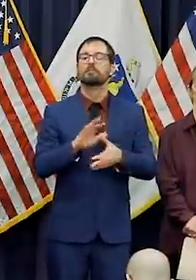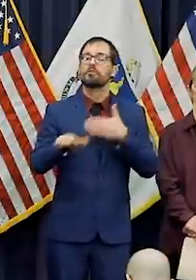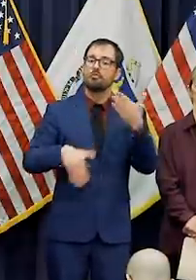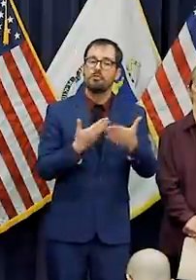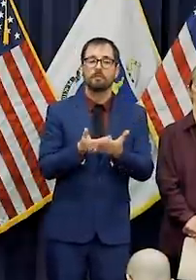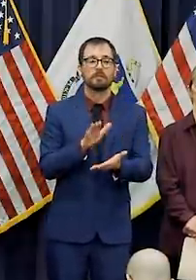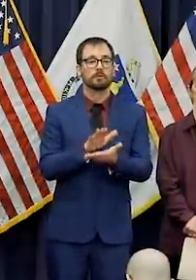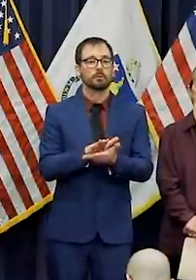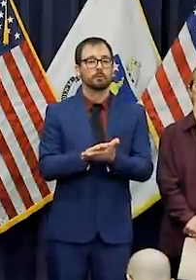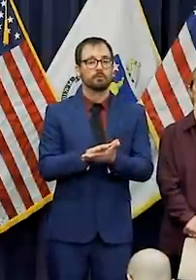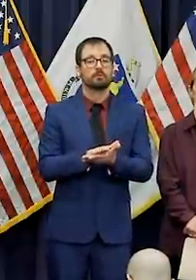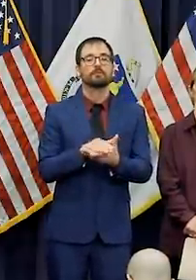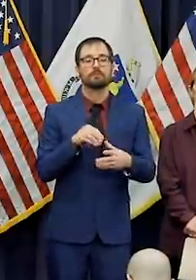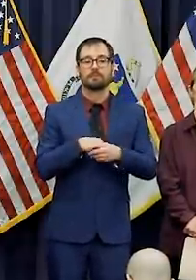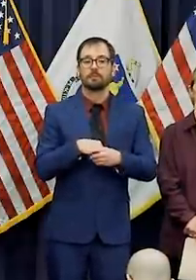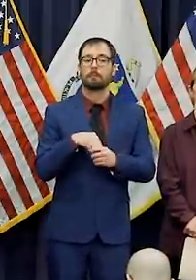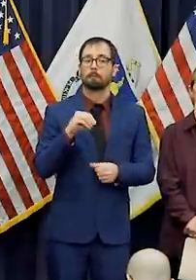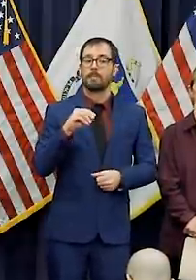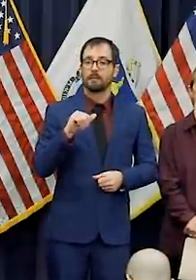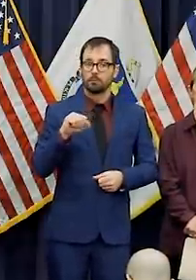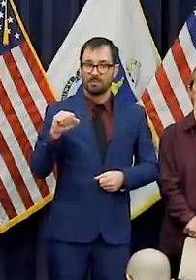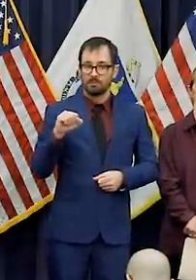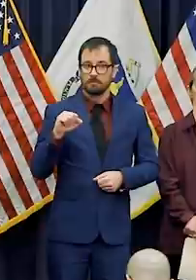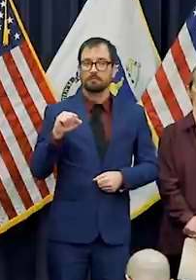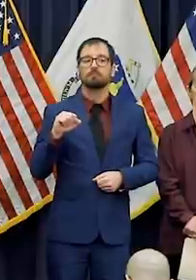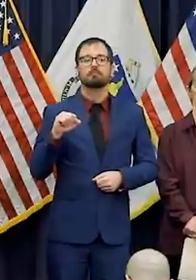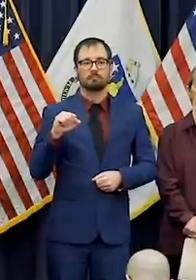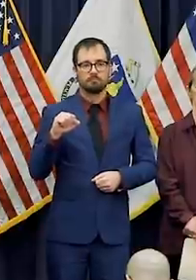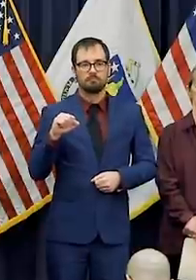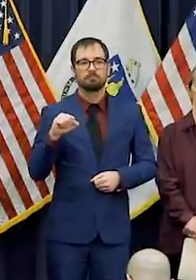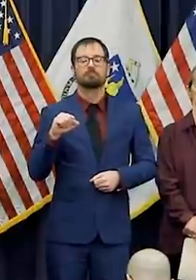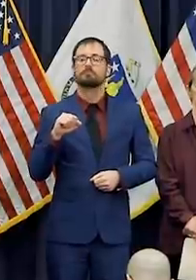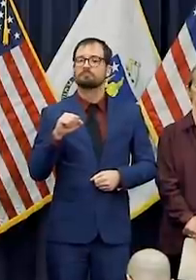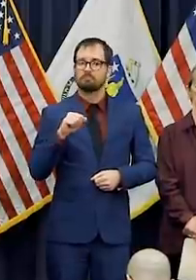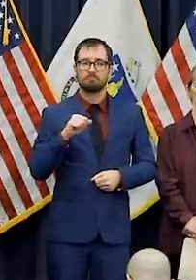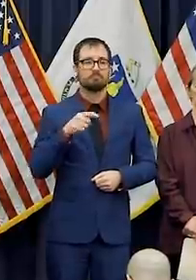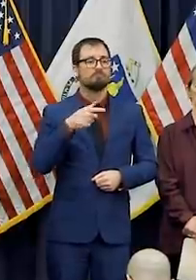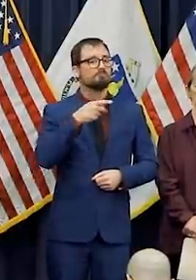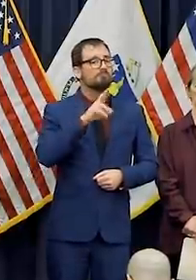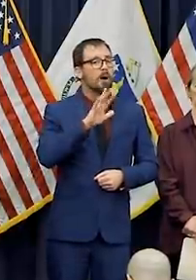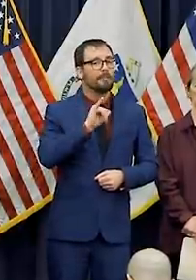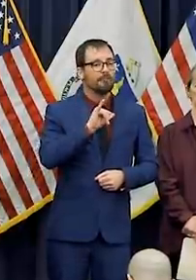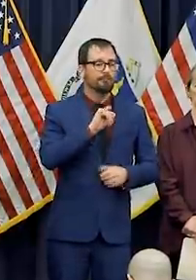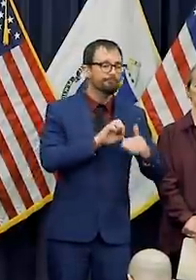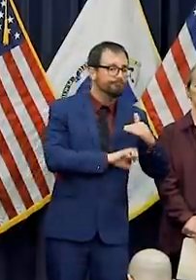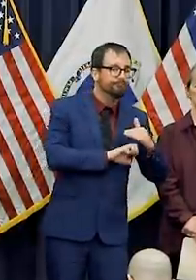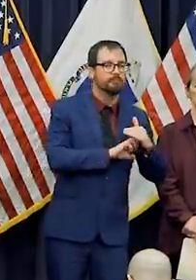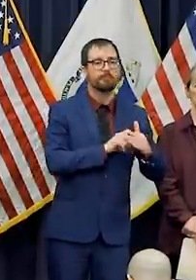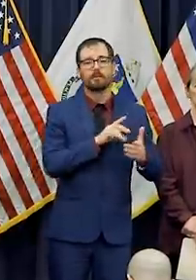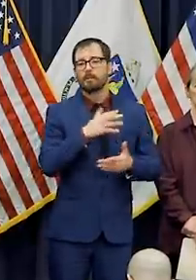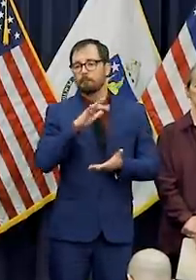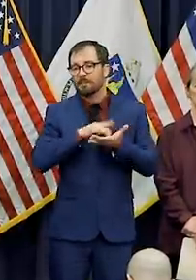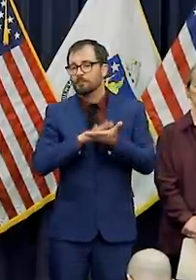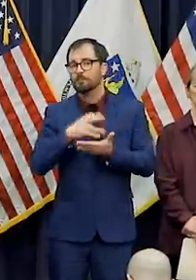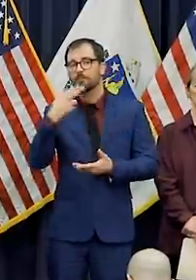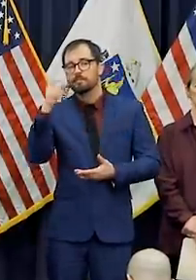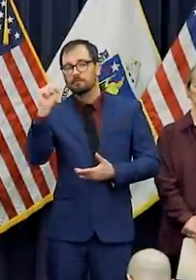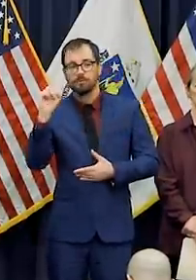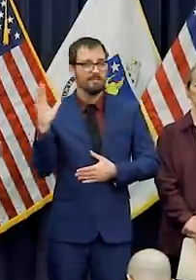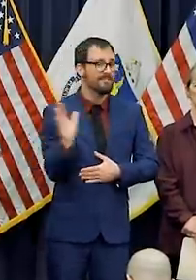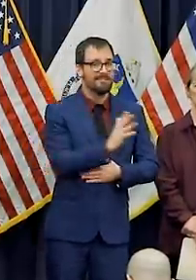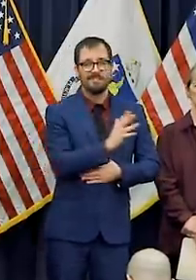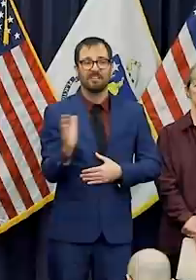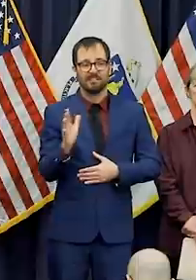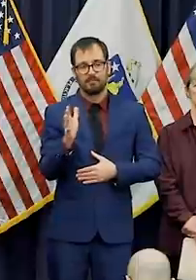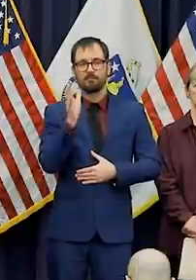and secondary schools. This will be effective starting this Tuesday and continues until April 7th.